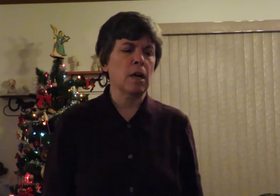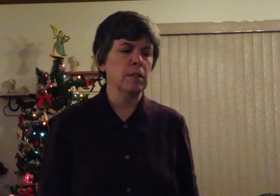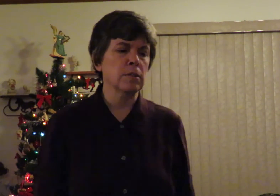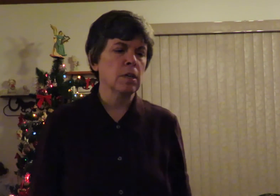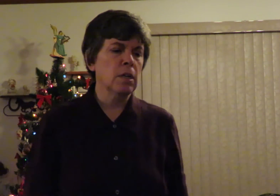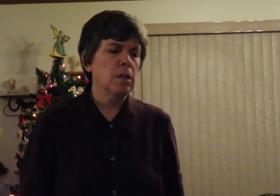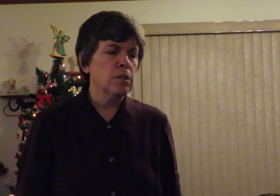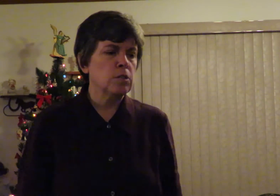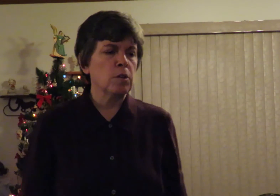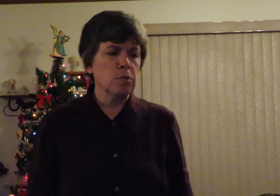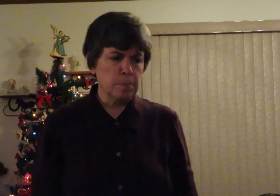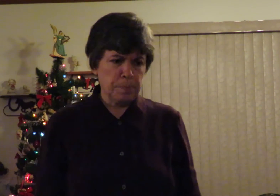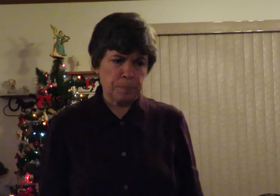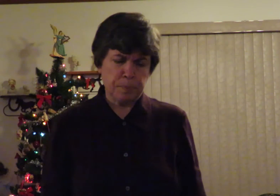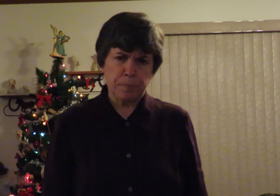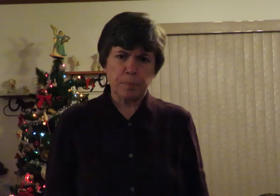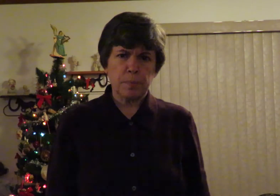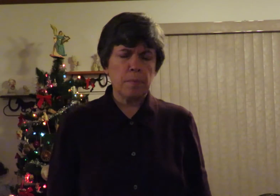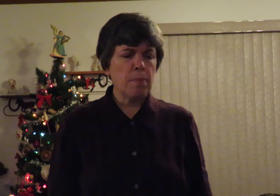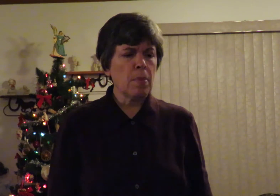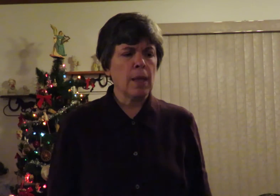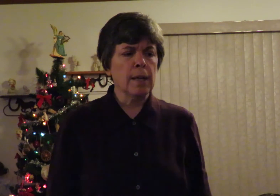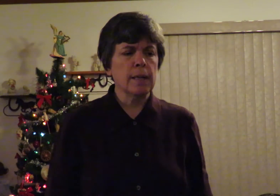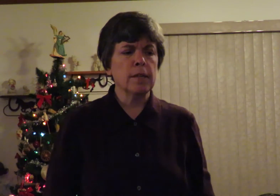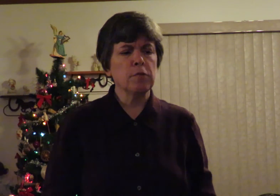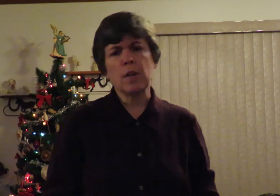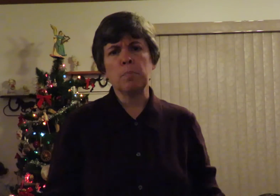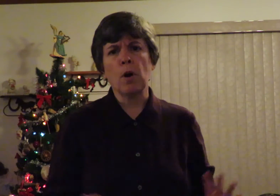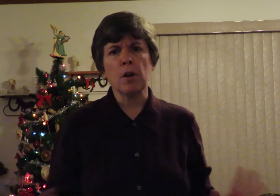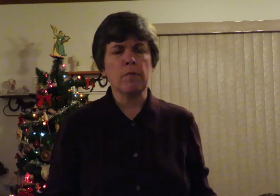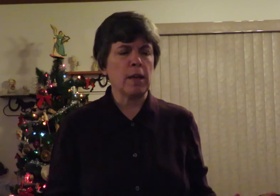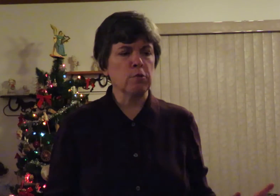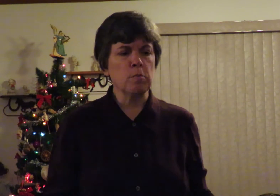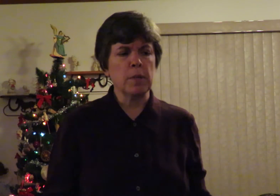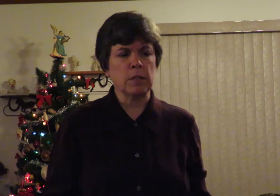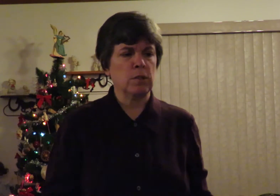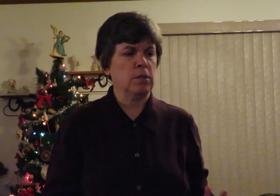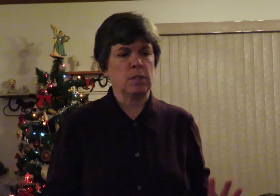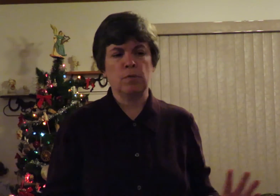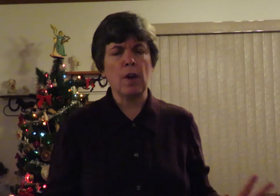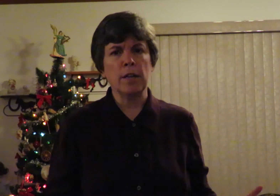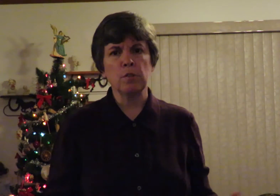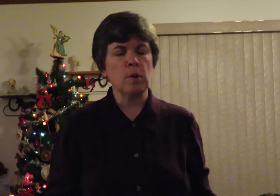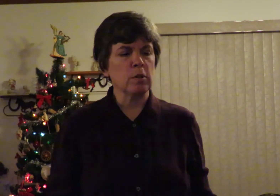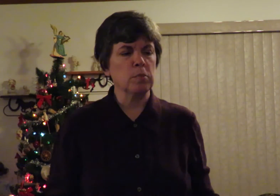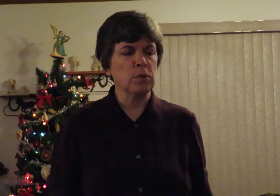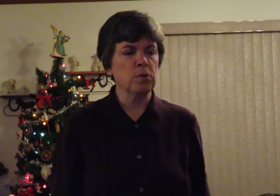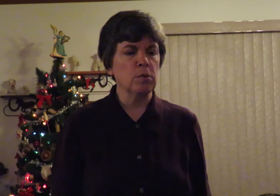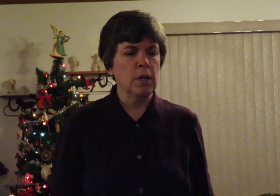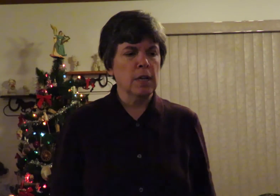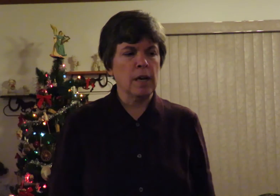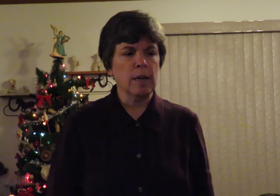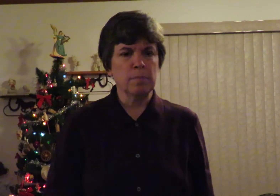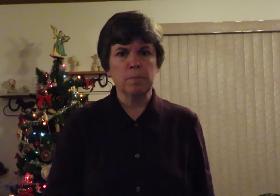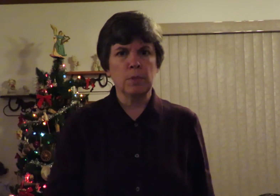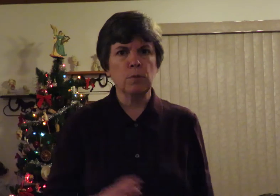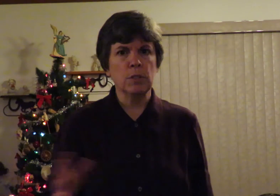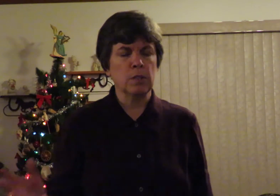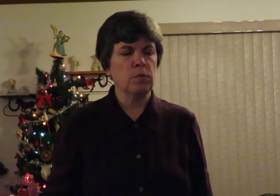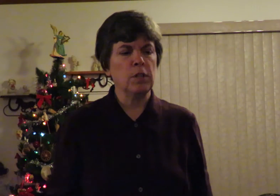signs. So if you're not part of that group, that's fine. You're welcome to use this video